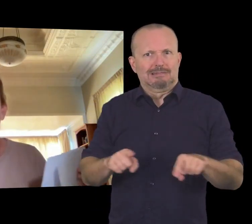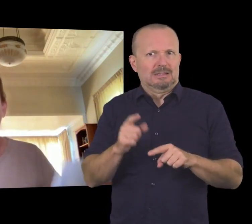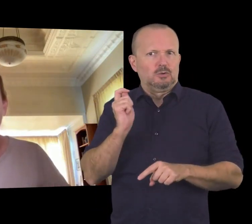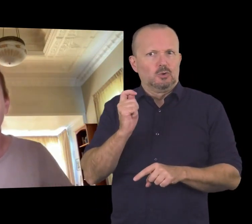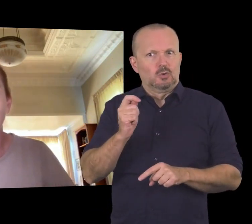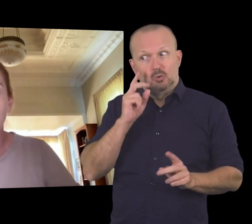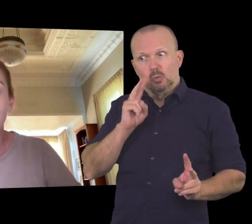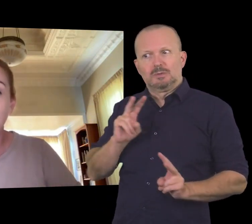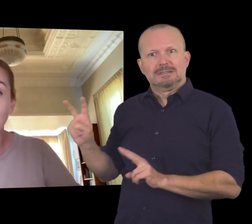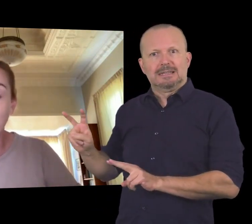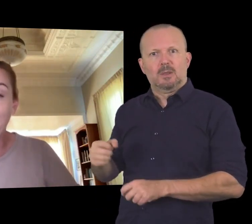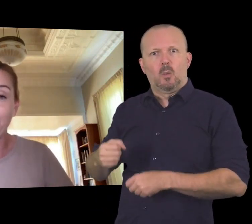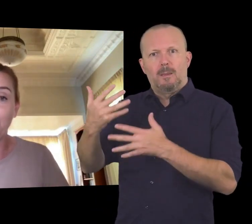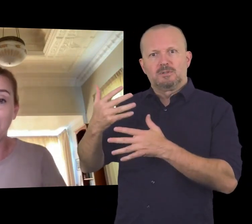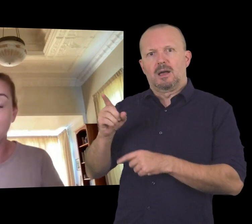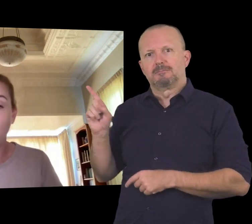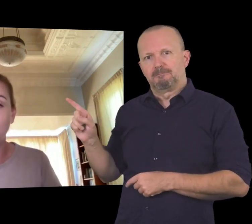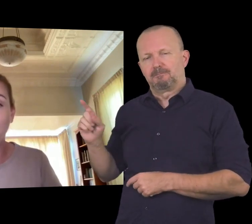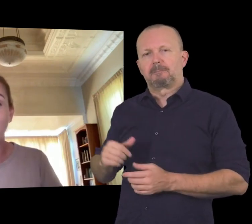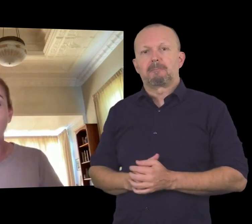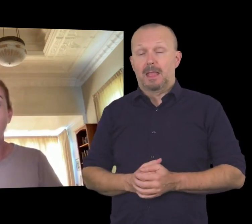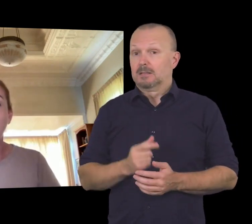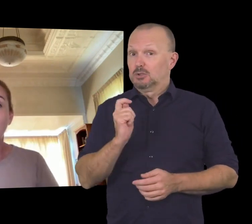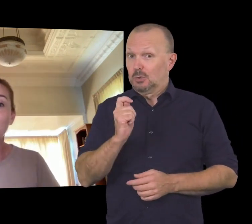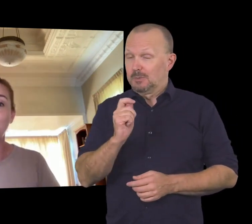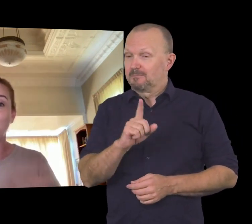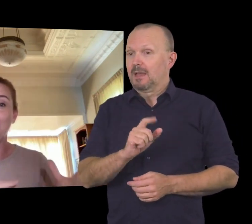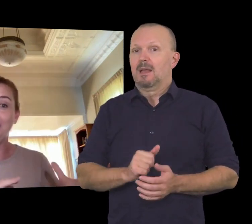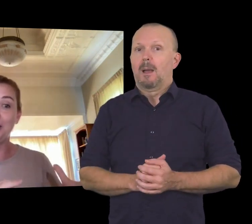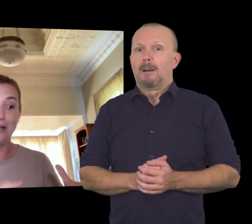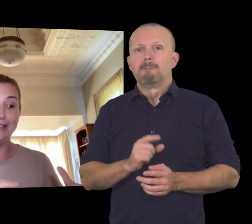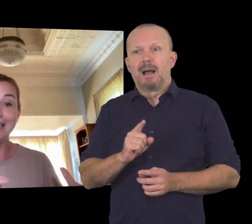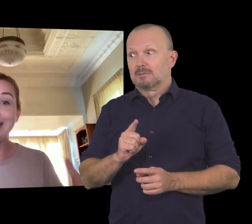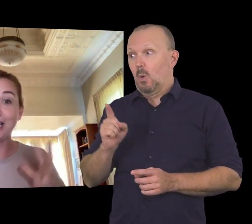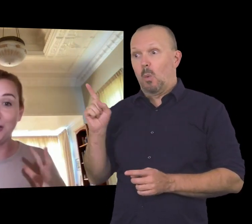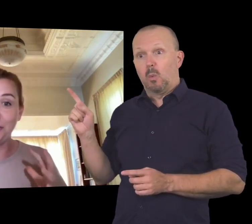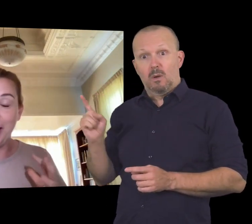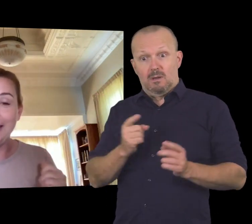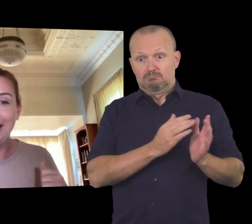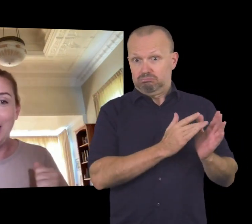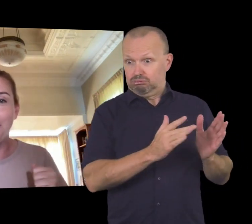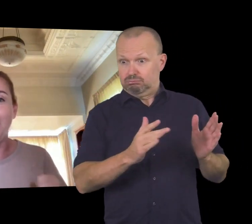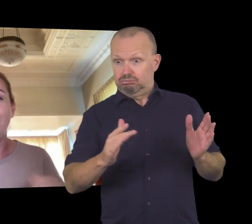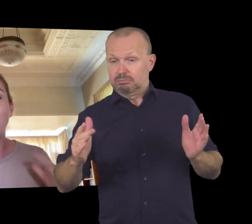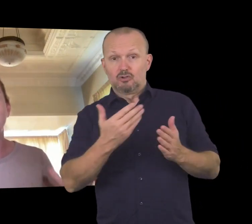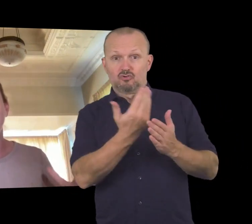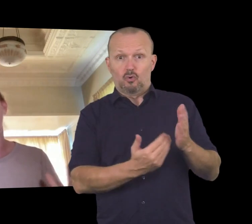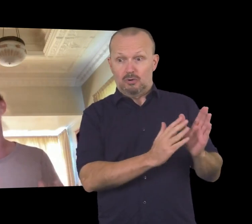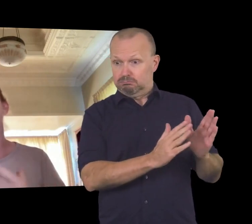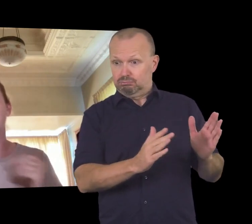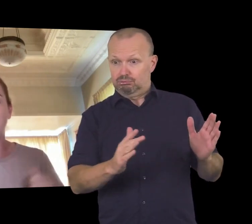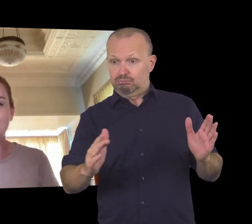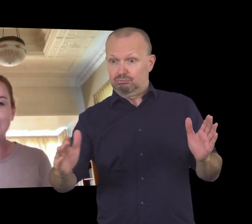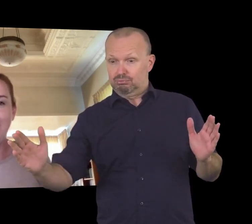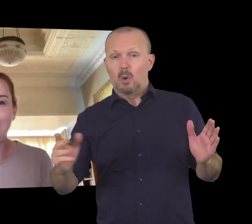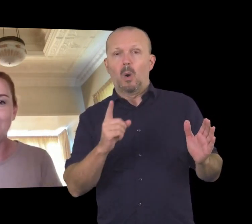soon, and you're going to see the web platform that it's on. But I urge you, we're going to do a little section from it, but I urge you to go